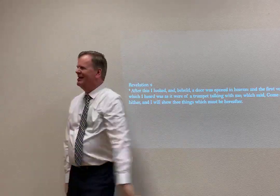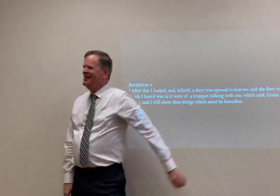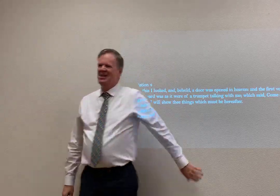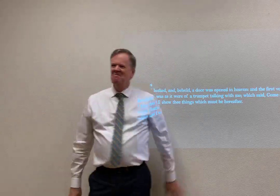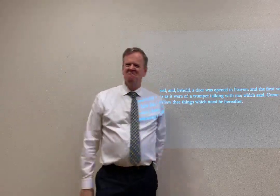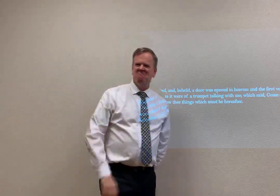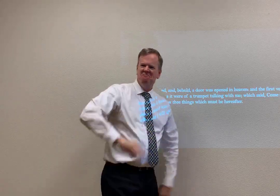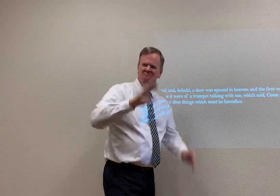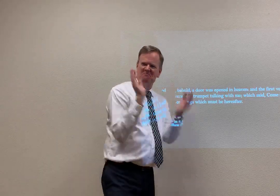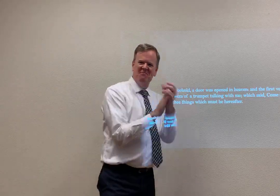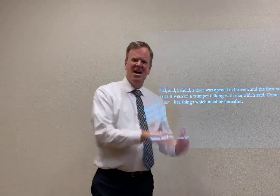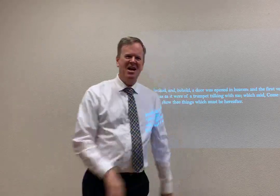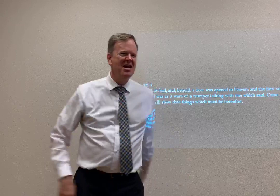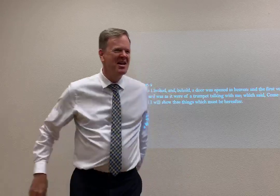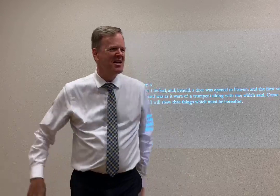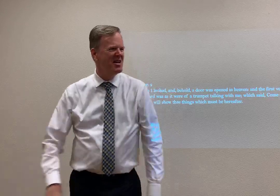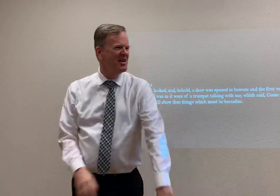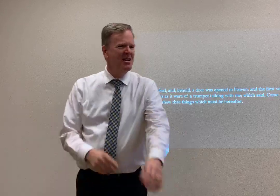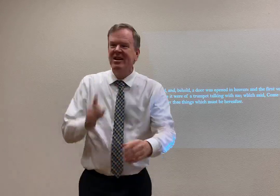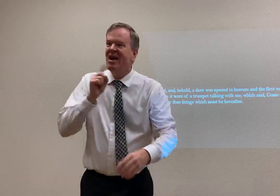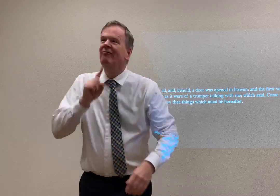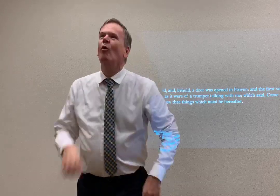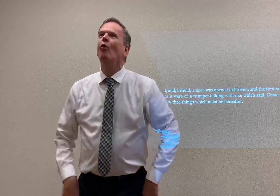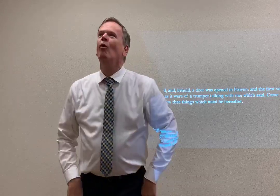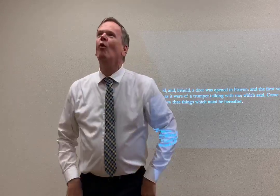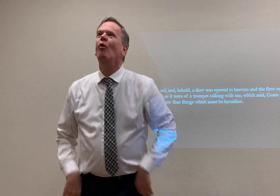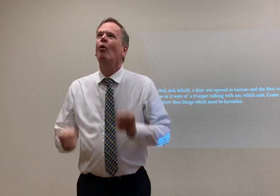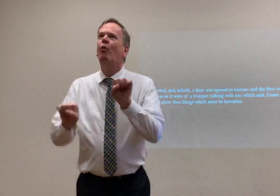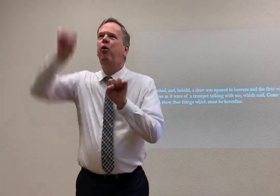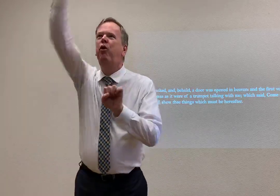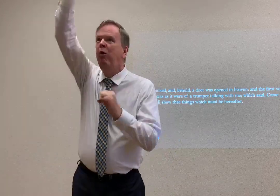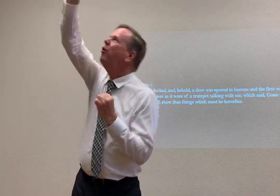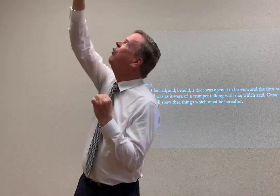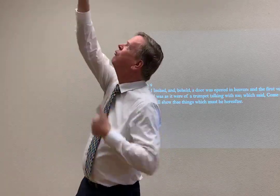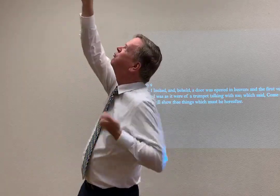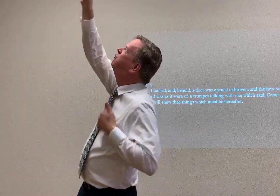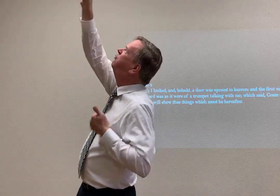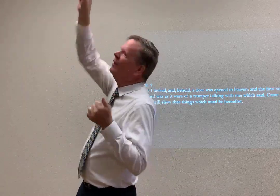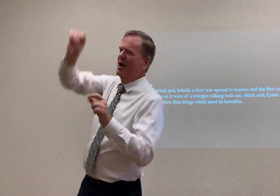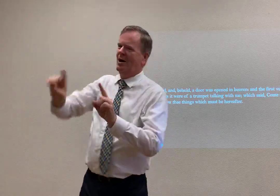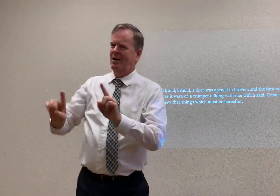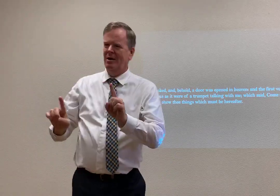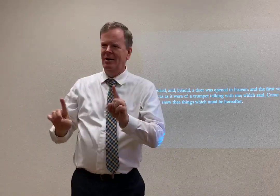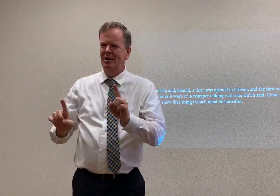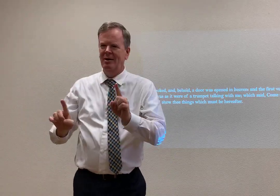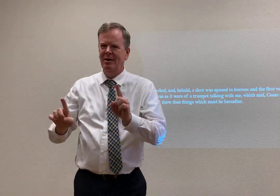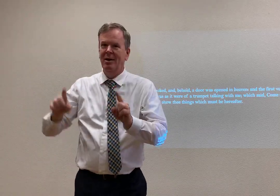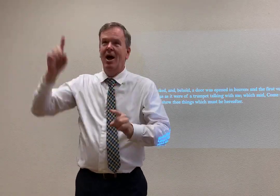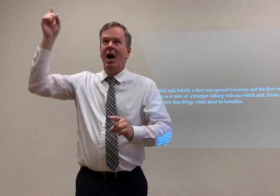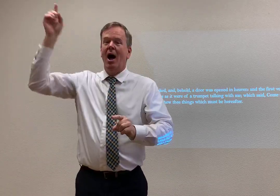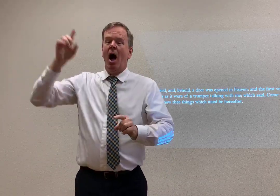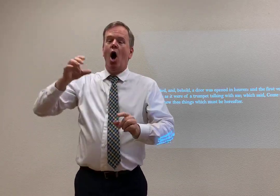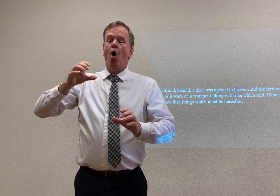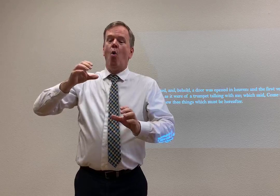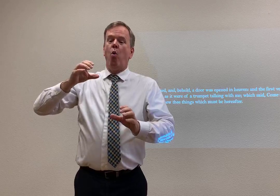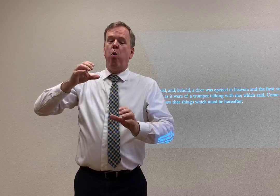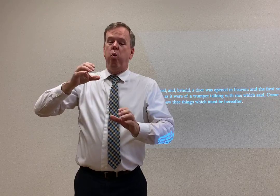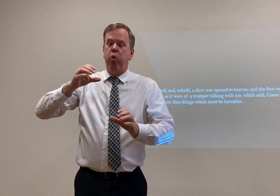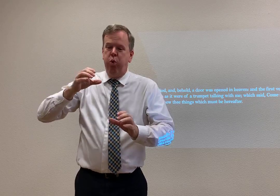voice. It's not going to be the deaf people are going to miss a rapture because they